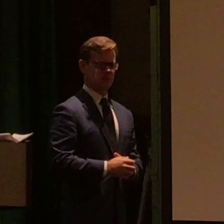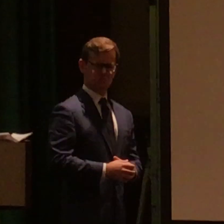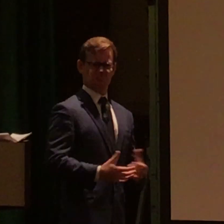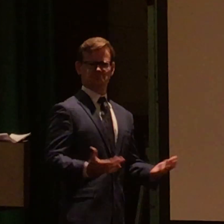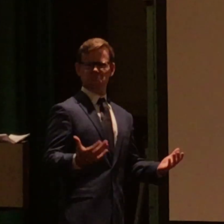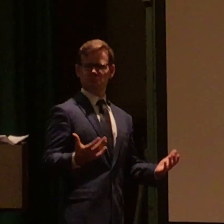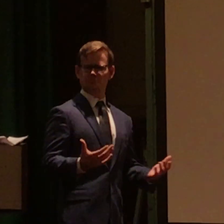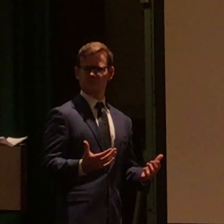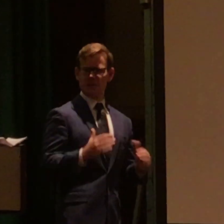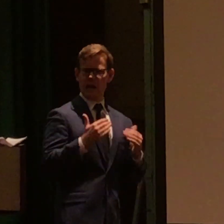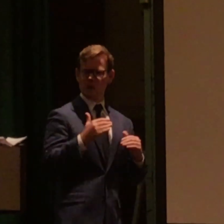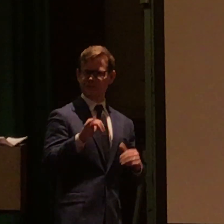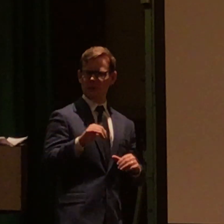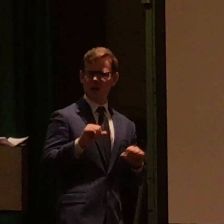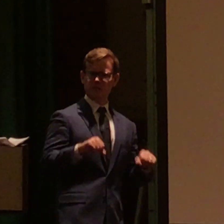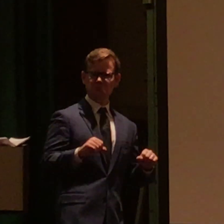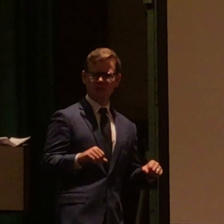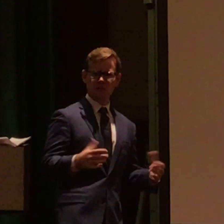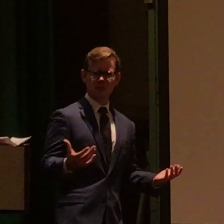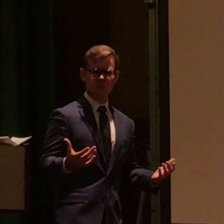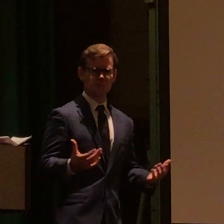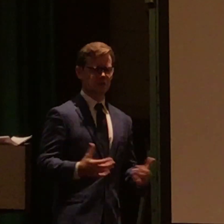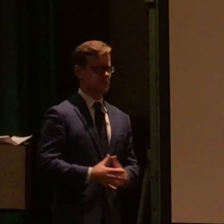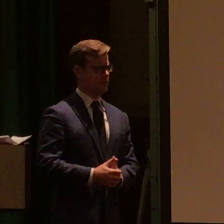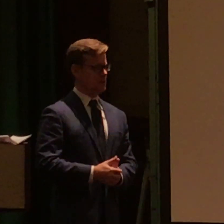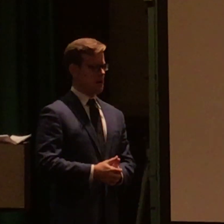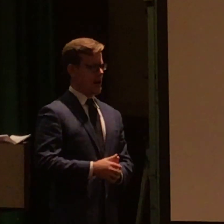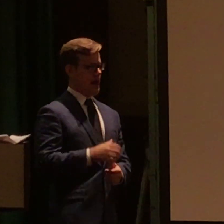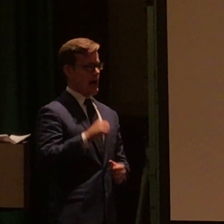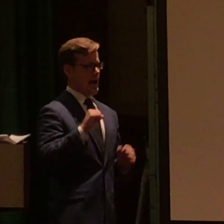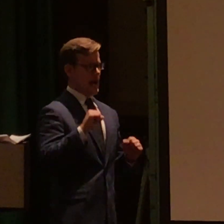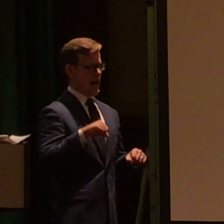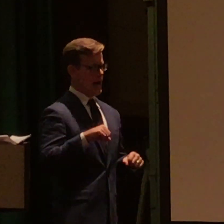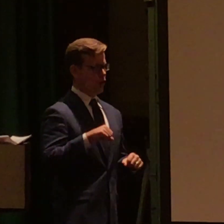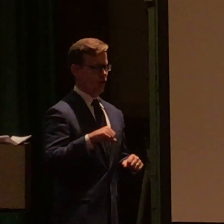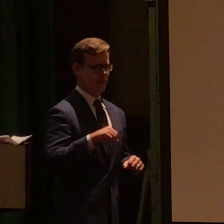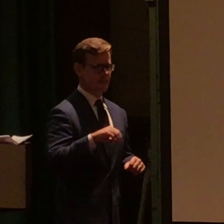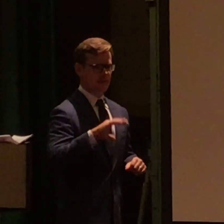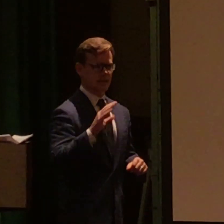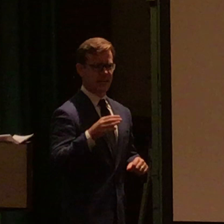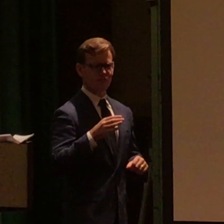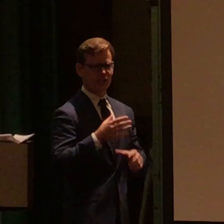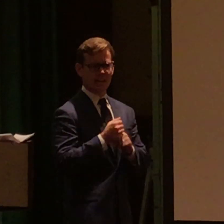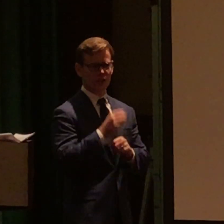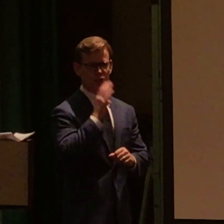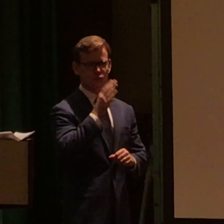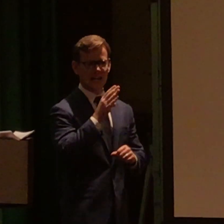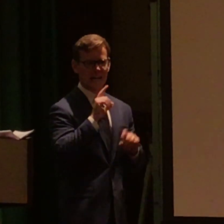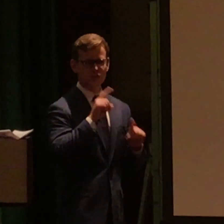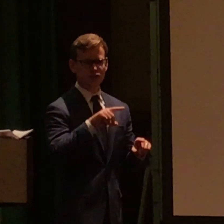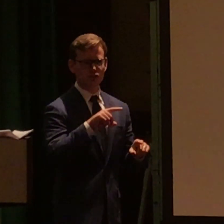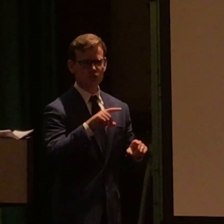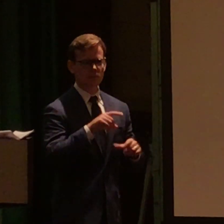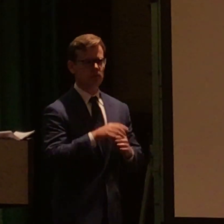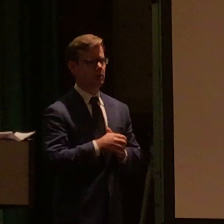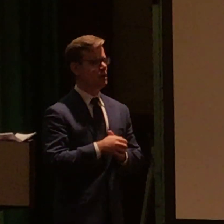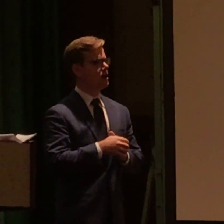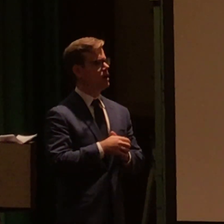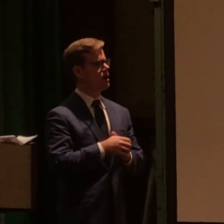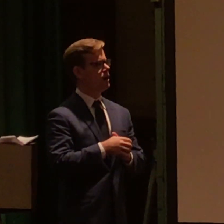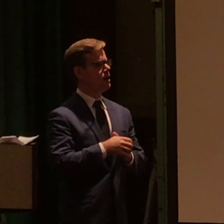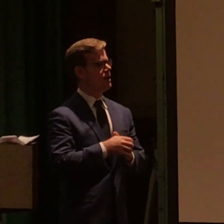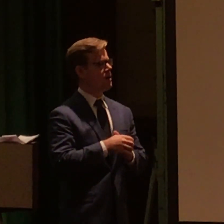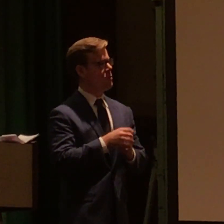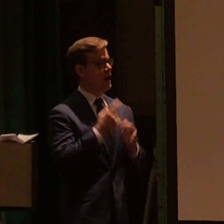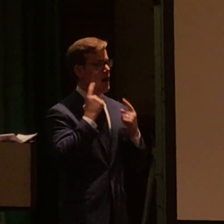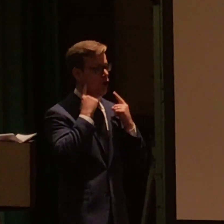use different types of assistive listening support, and are on active duty. So I asked, how can that be? And